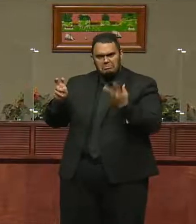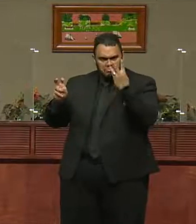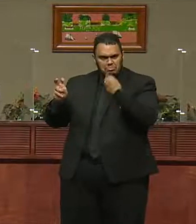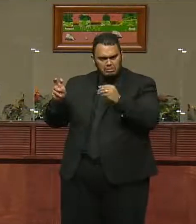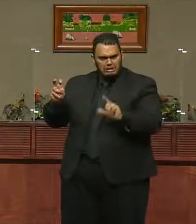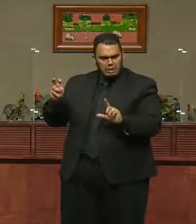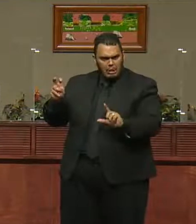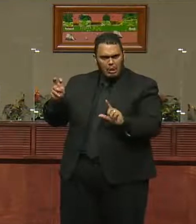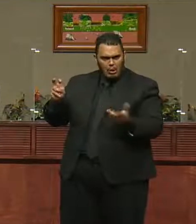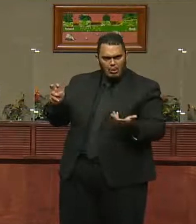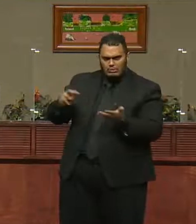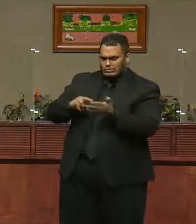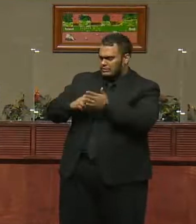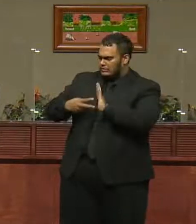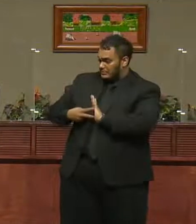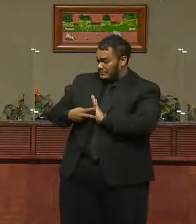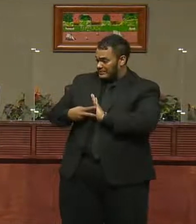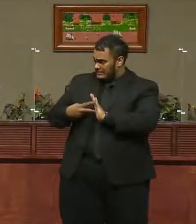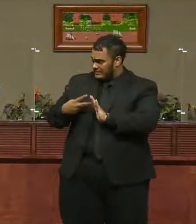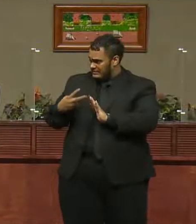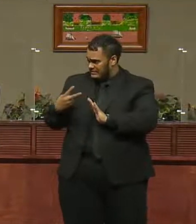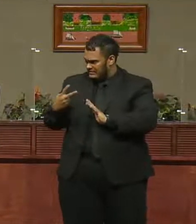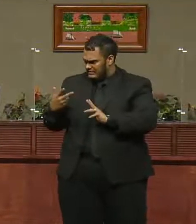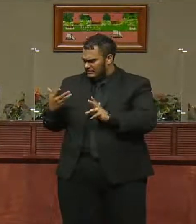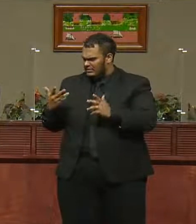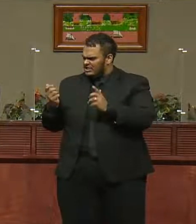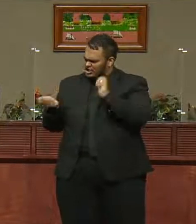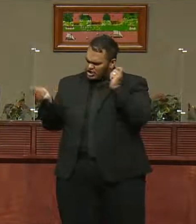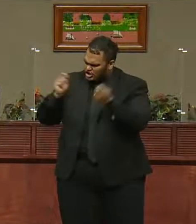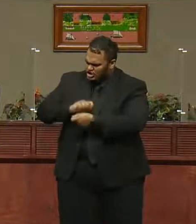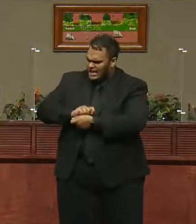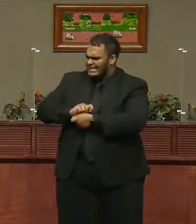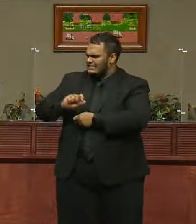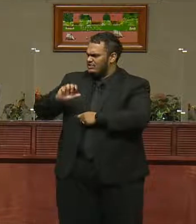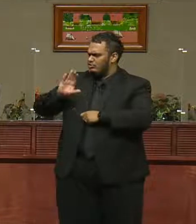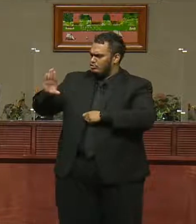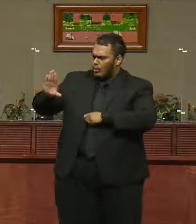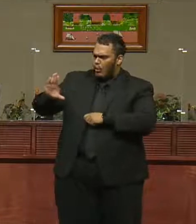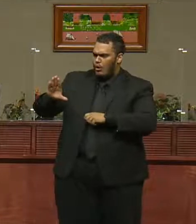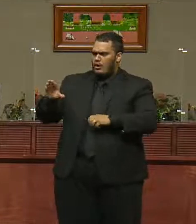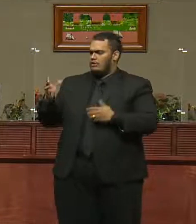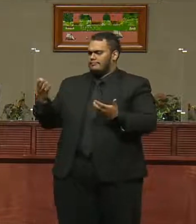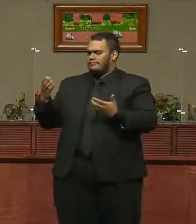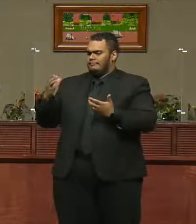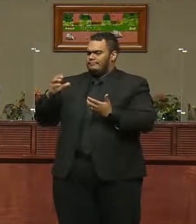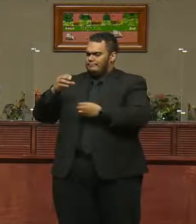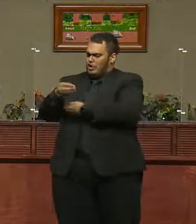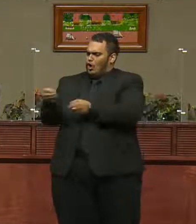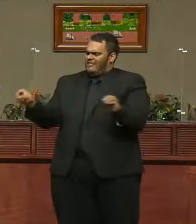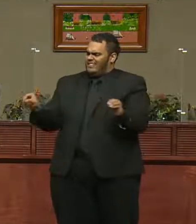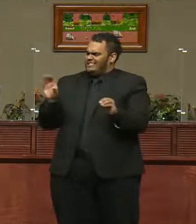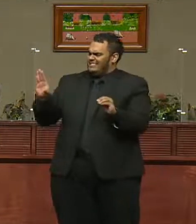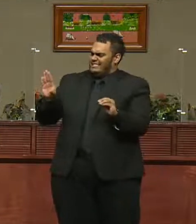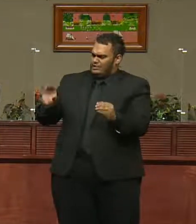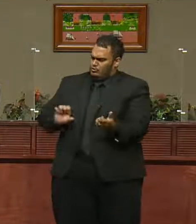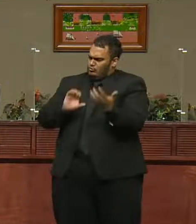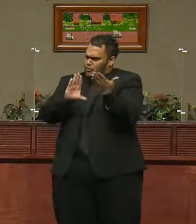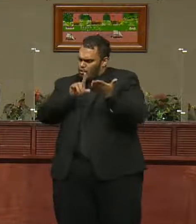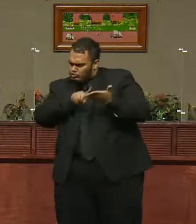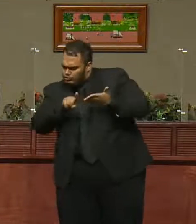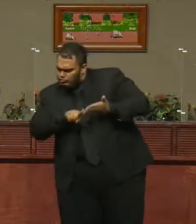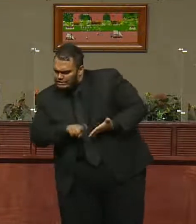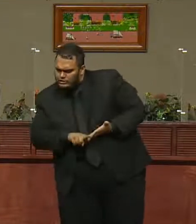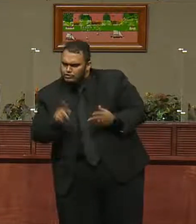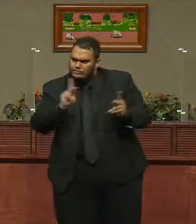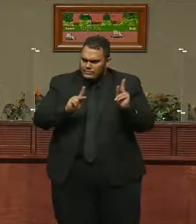with contact tracing from, when it was up near 1,000 a day? I know it was just almost too much to handle. Are